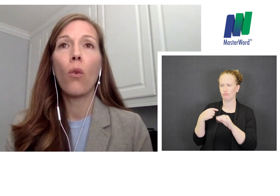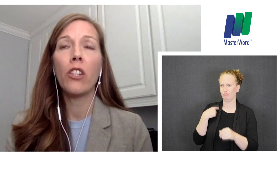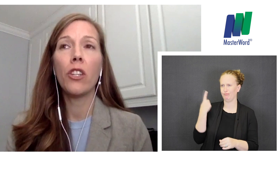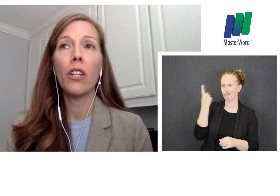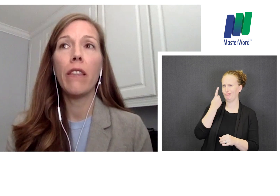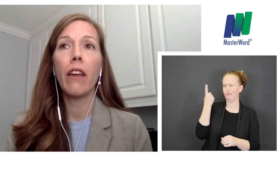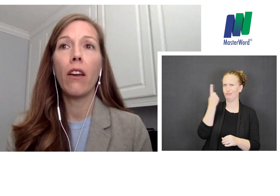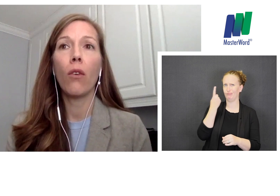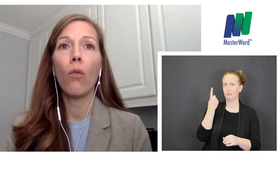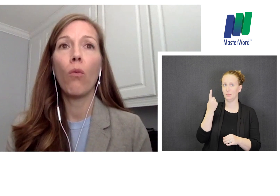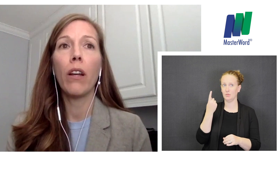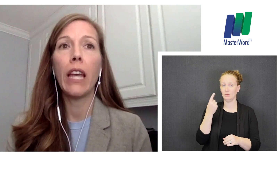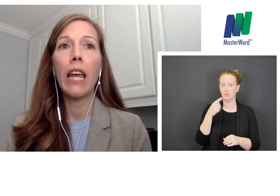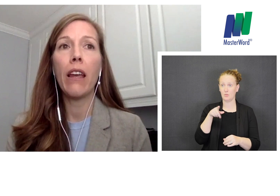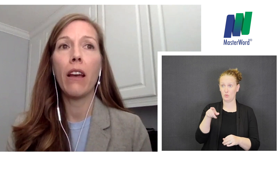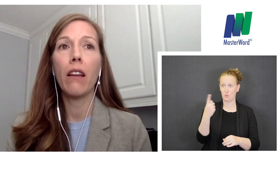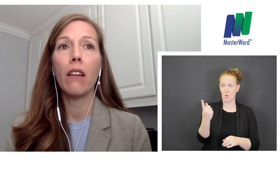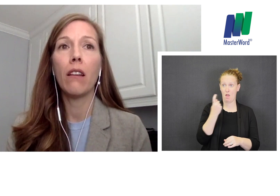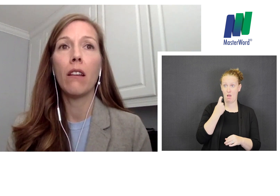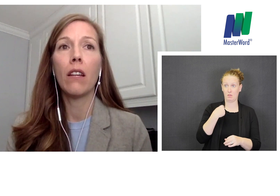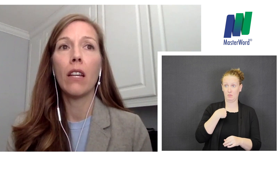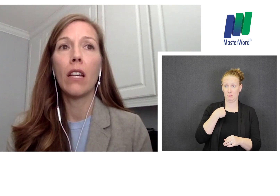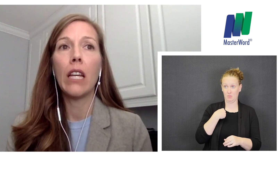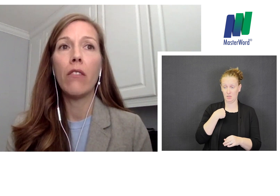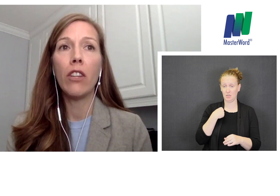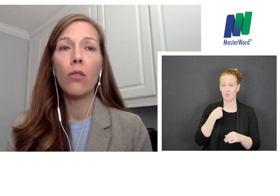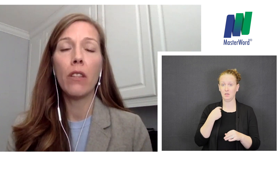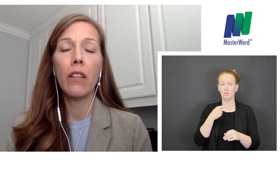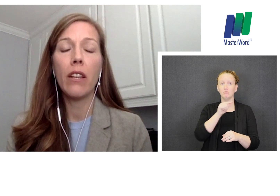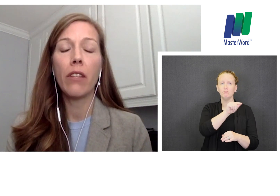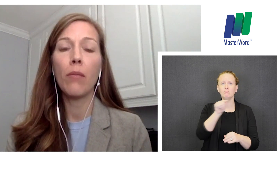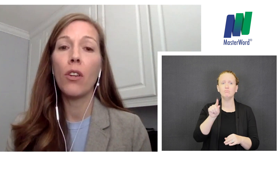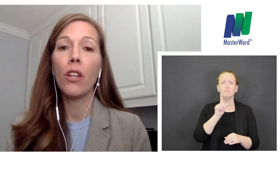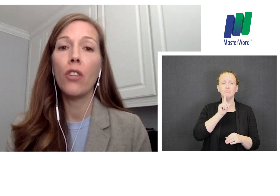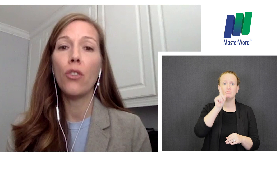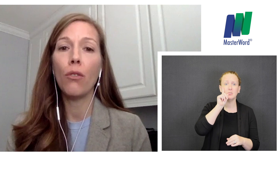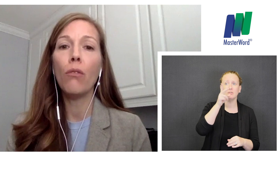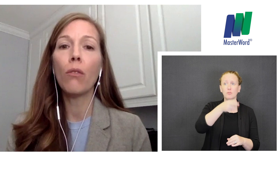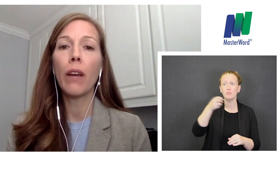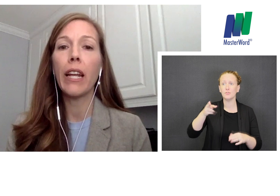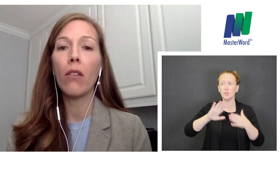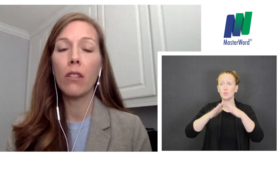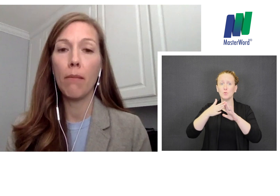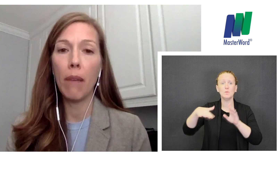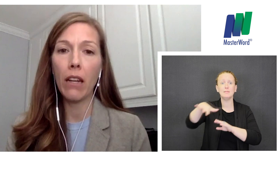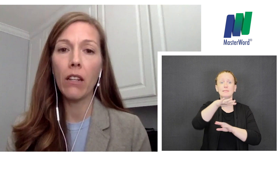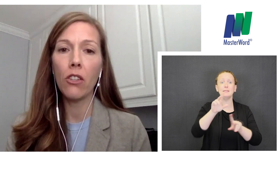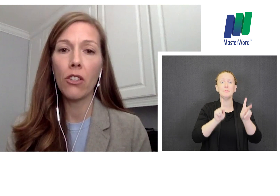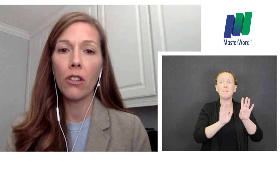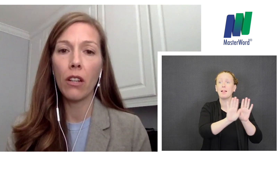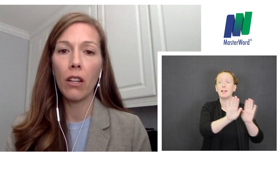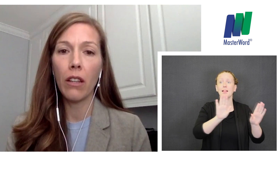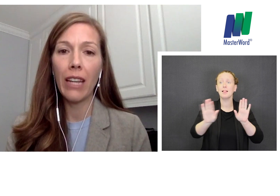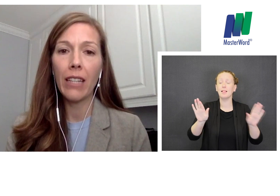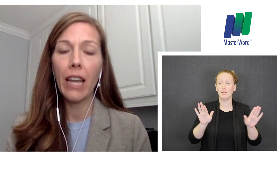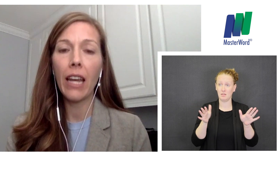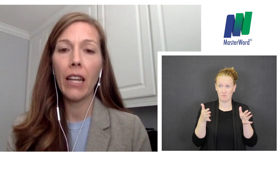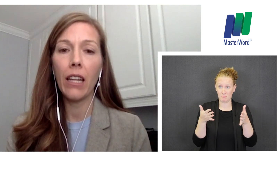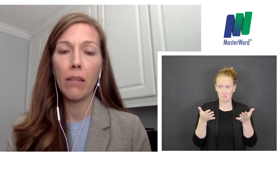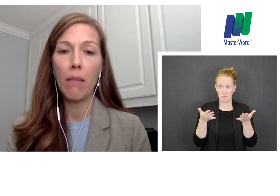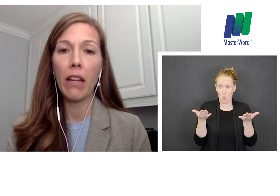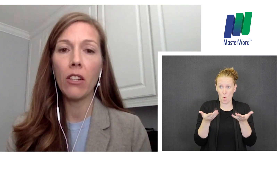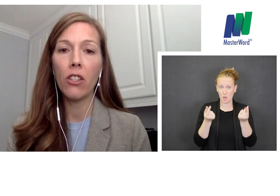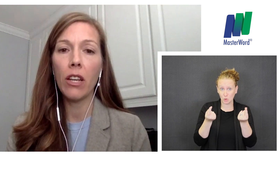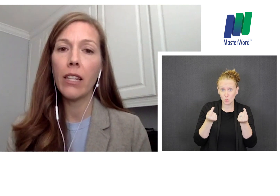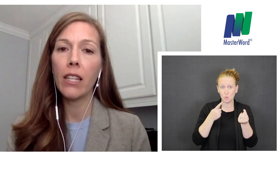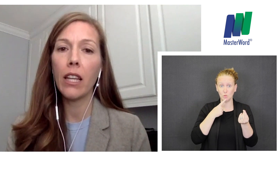is the question in there, what can individuals in the deaf community do right now to manage the anxiety